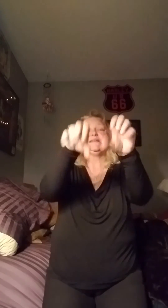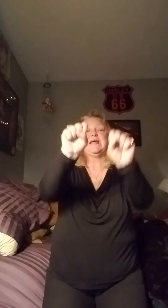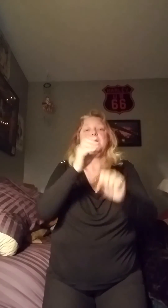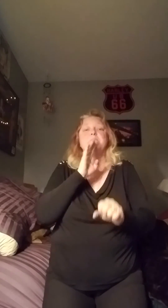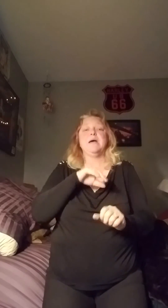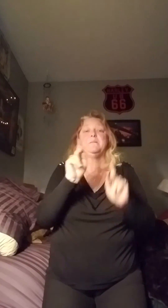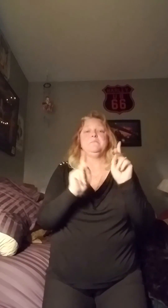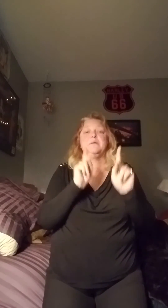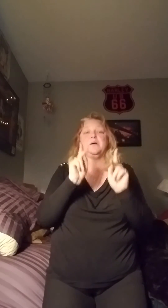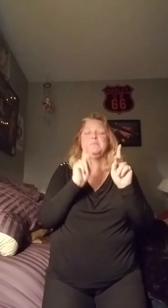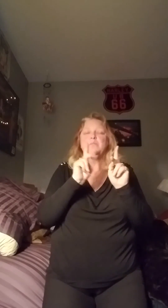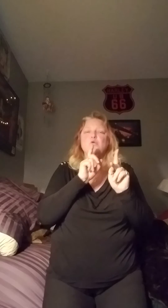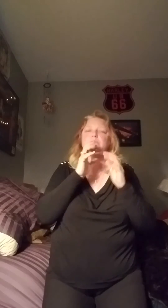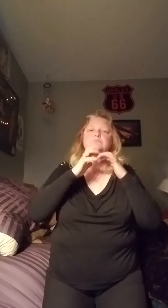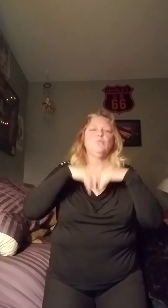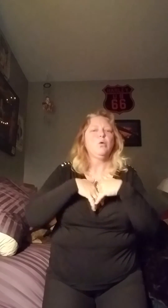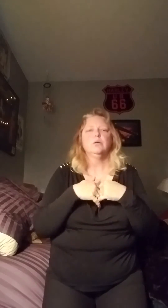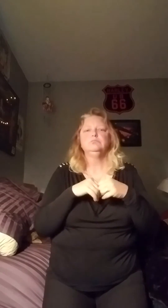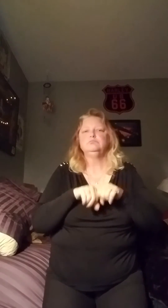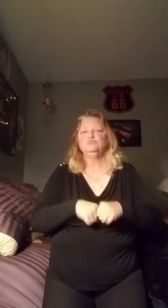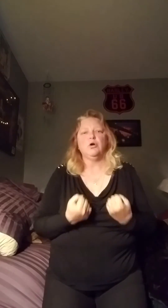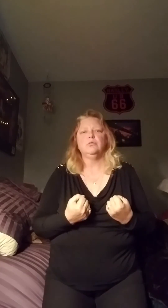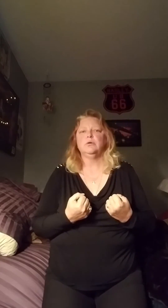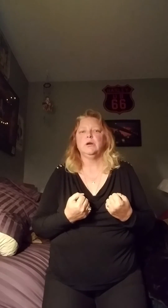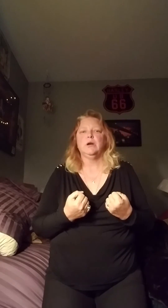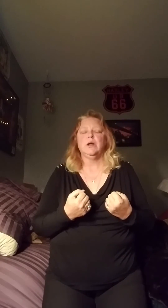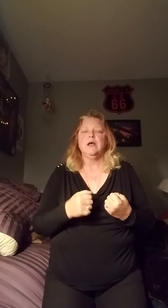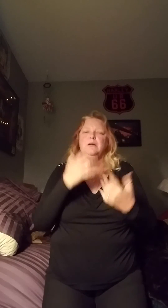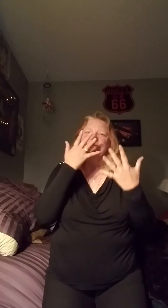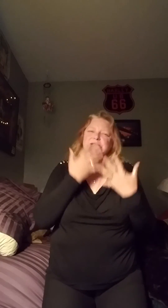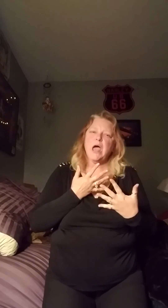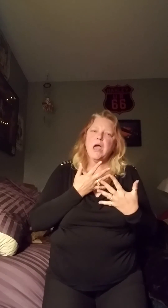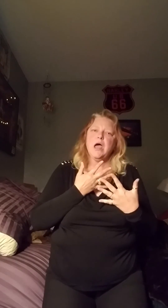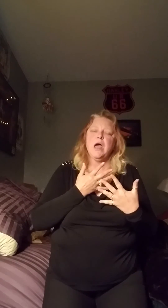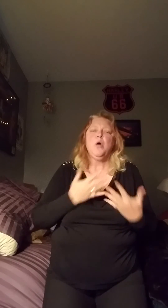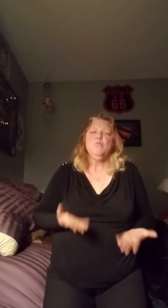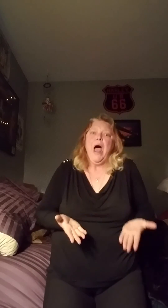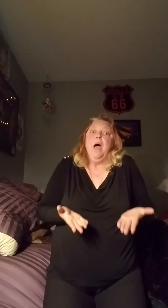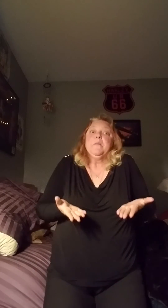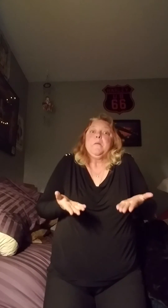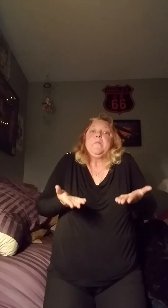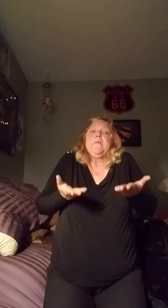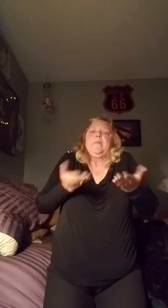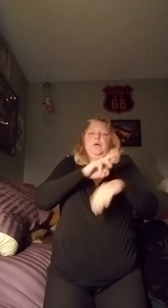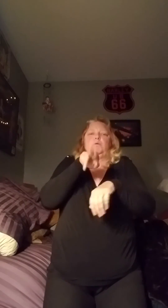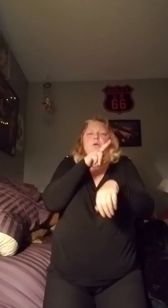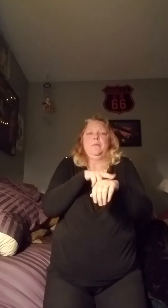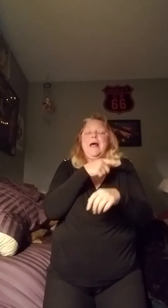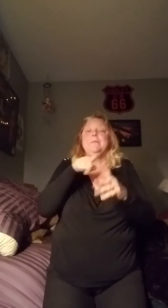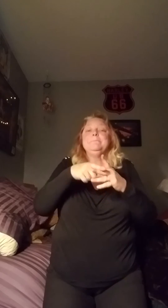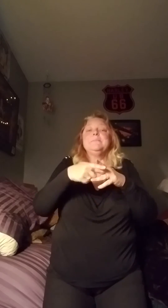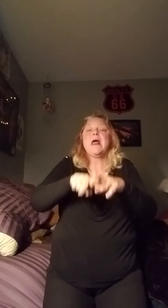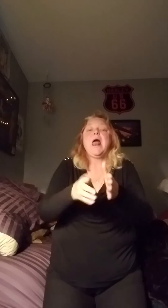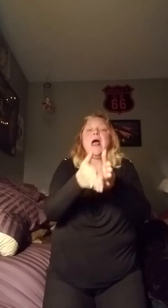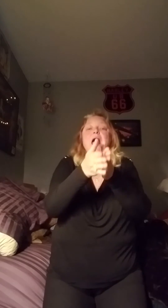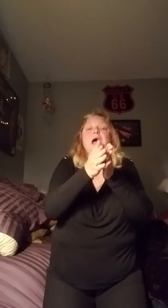who are broken, people who are sad, and bringing them up to normal. And they've started to ask, can psychology